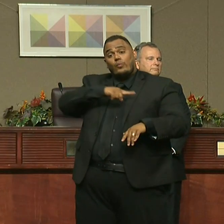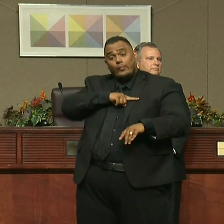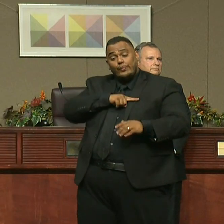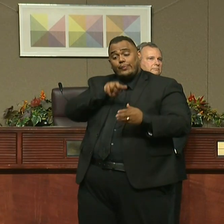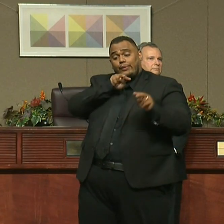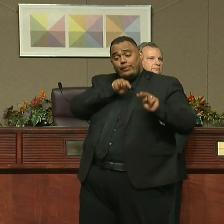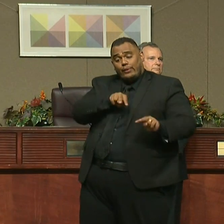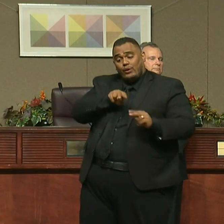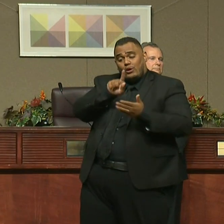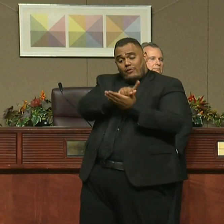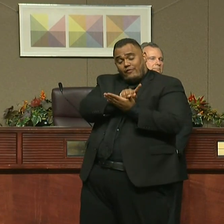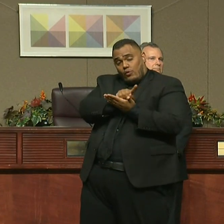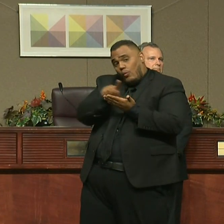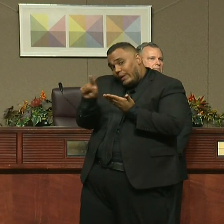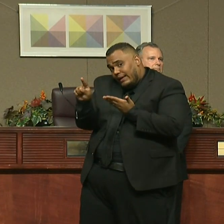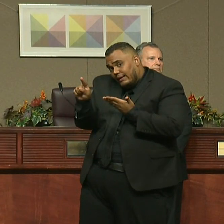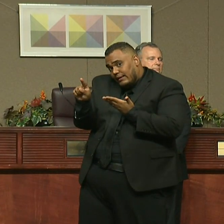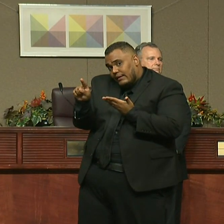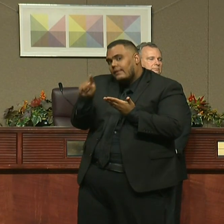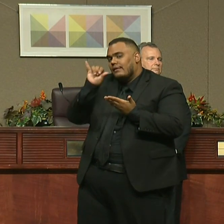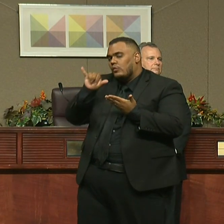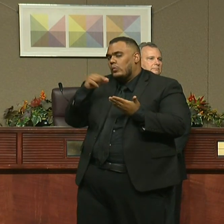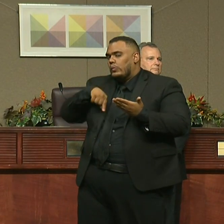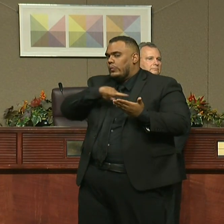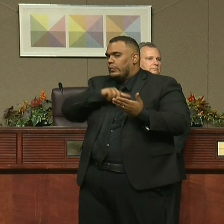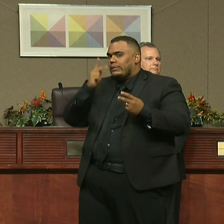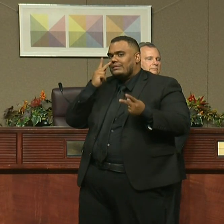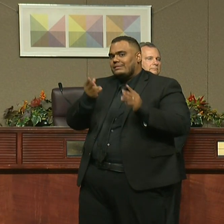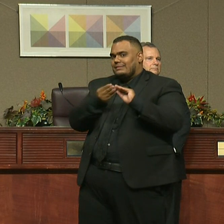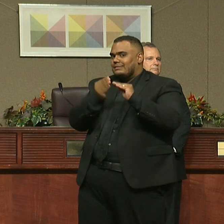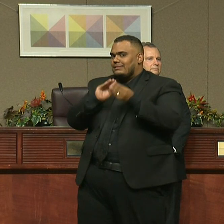is telling us that the number has increased a little bit.